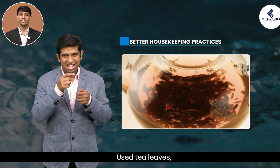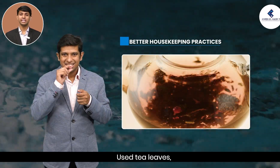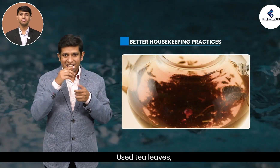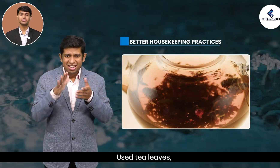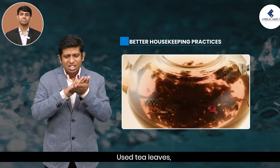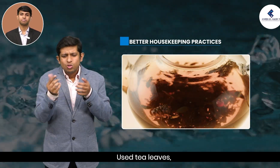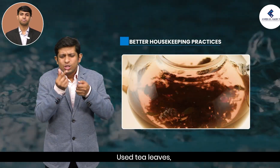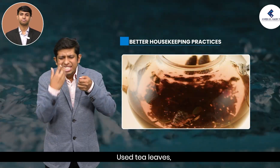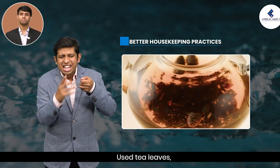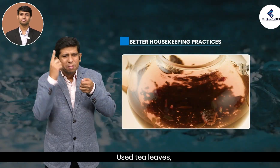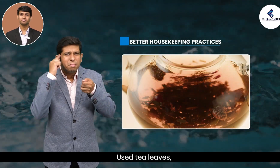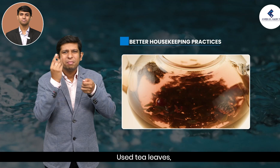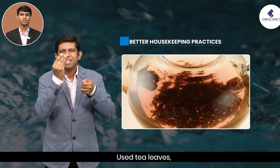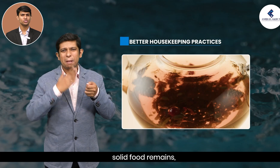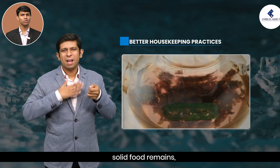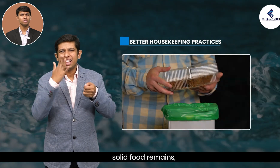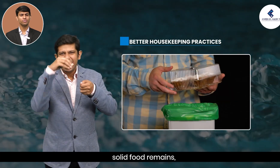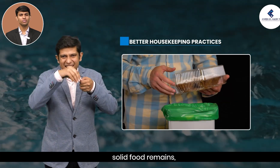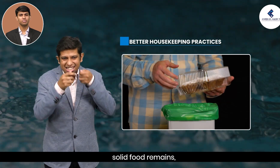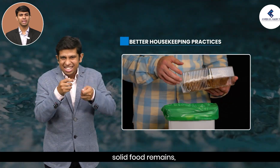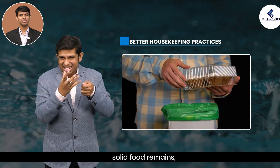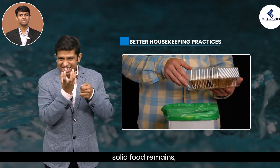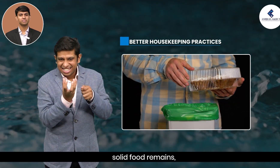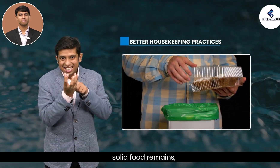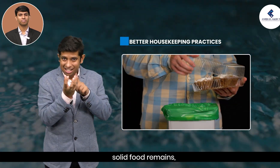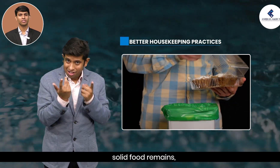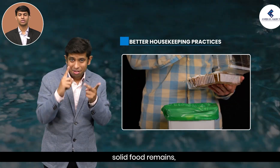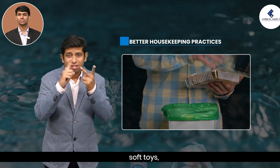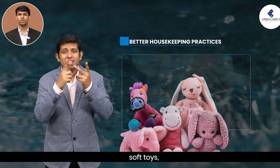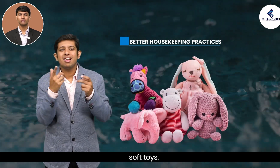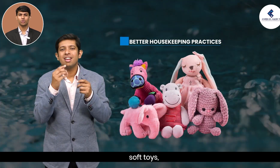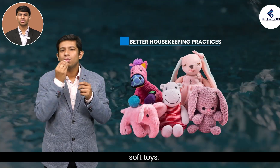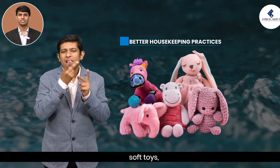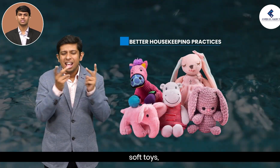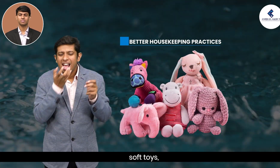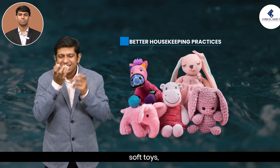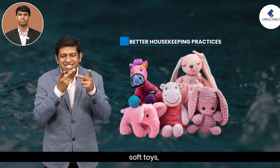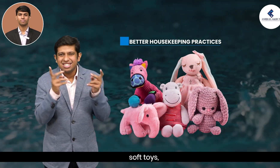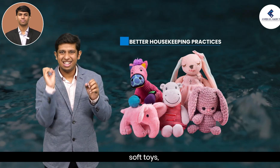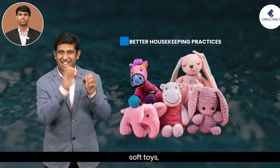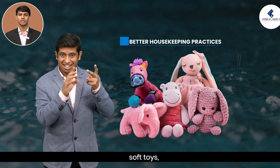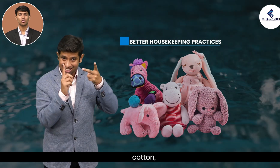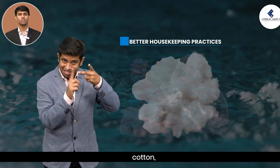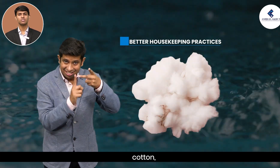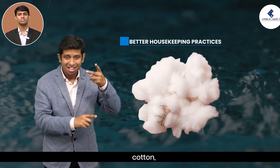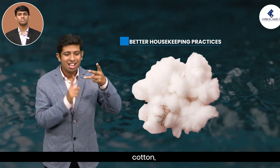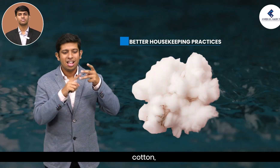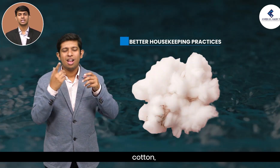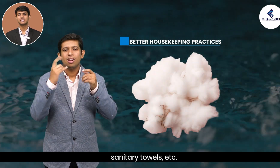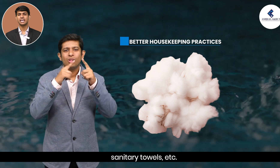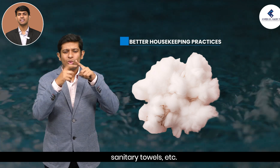Used tea leaves, solid food remains, soft toys,